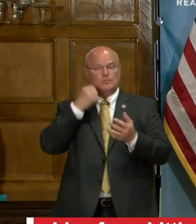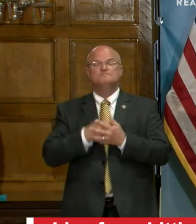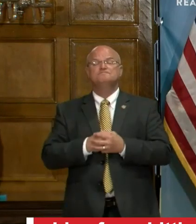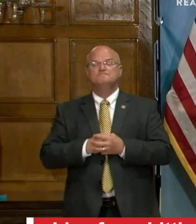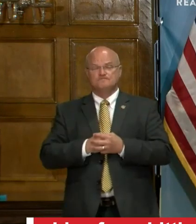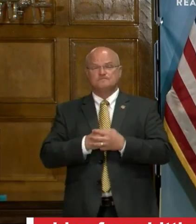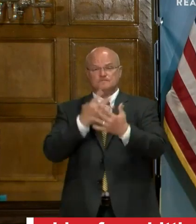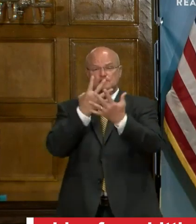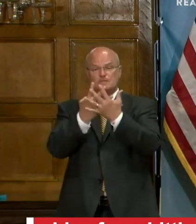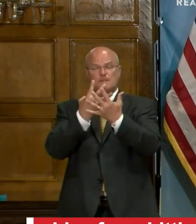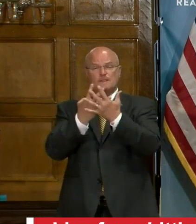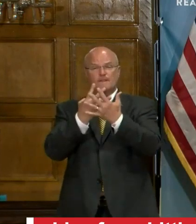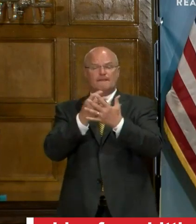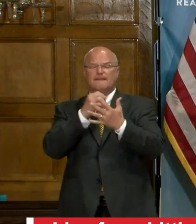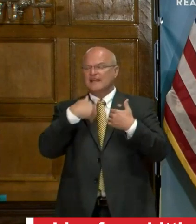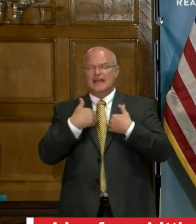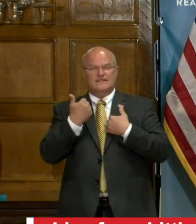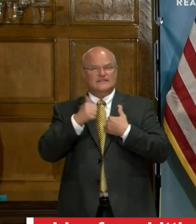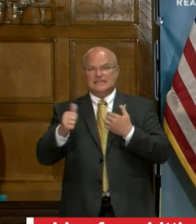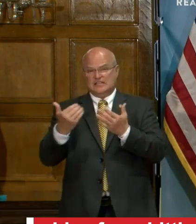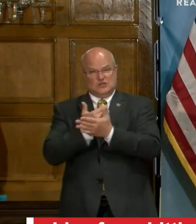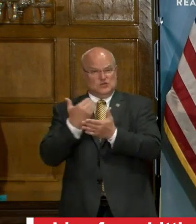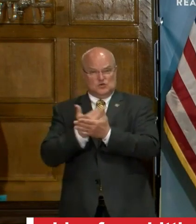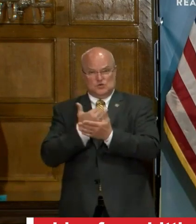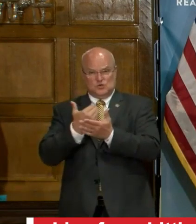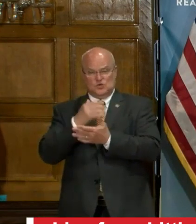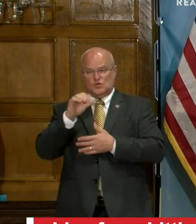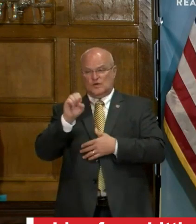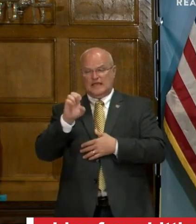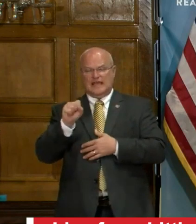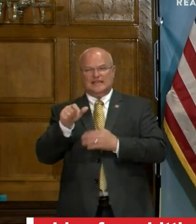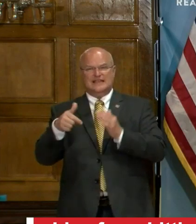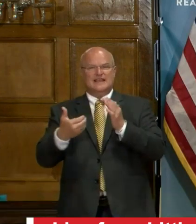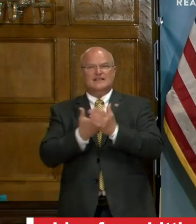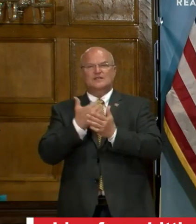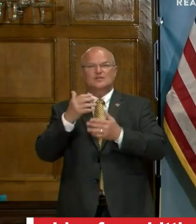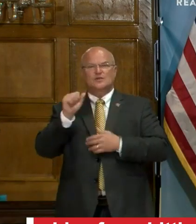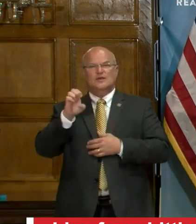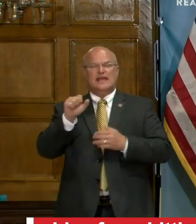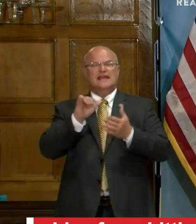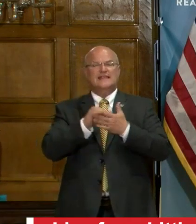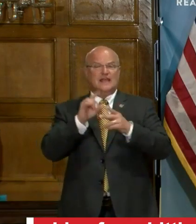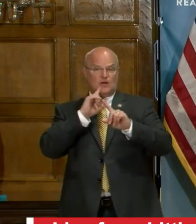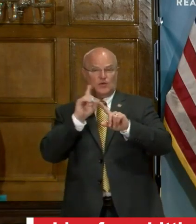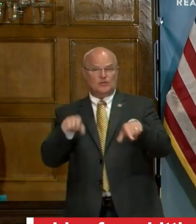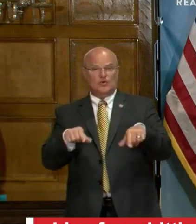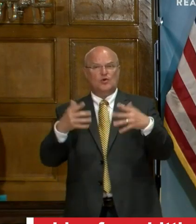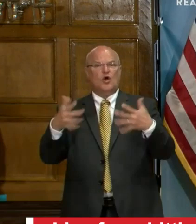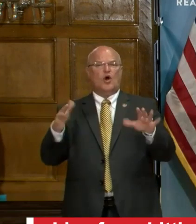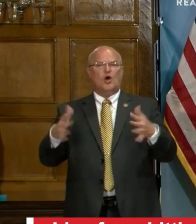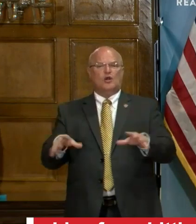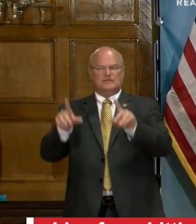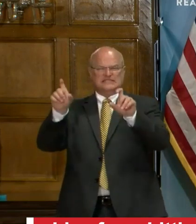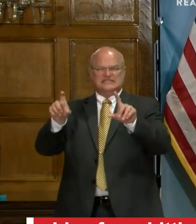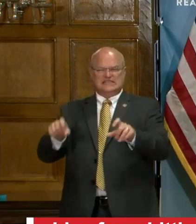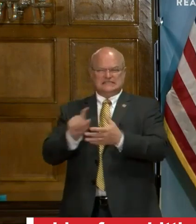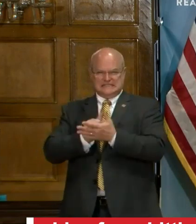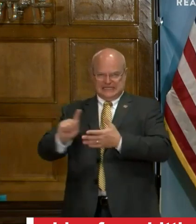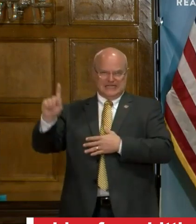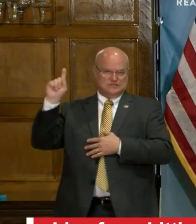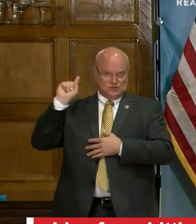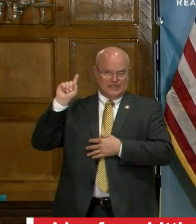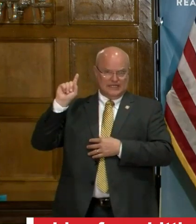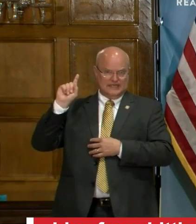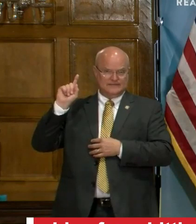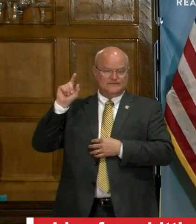correctional facilities, we don't have any new cases. These new cases that were reported had already been tested last